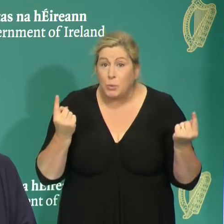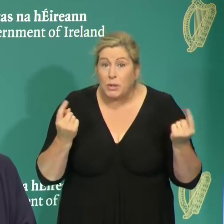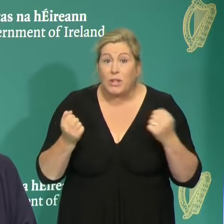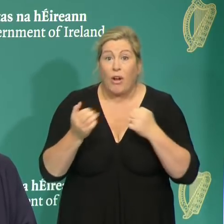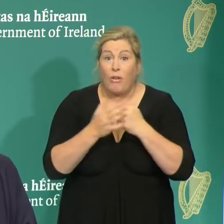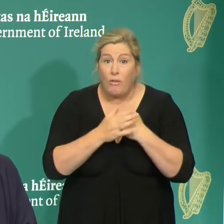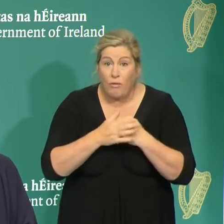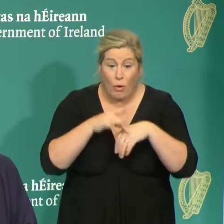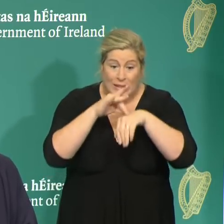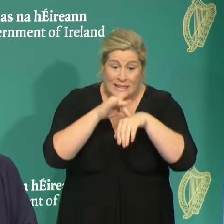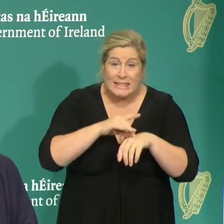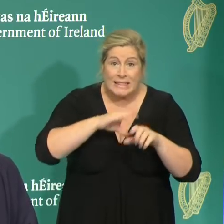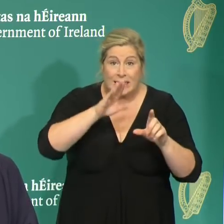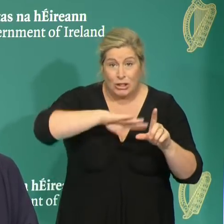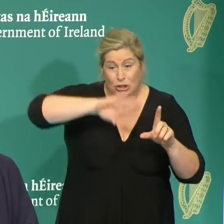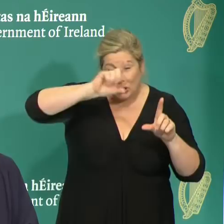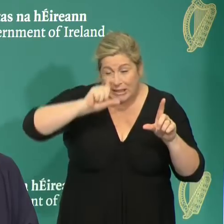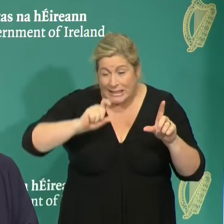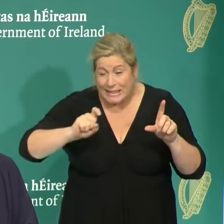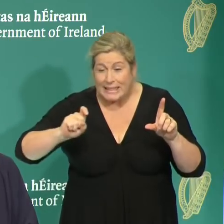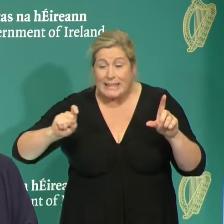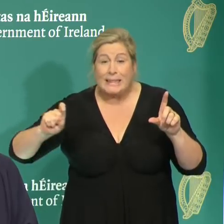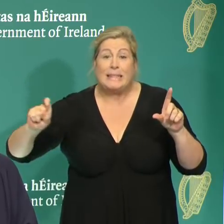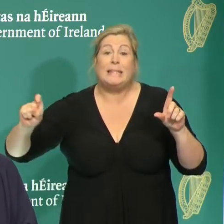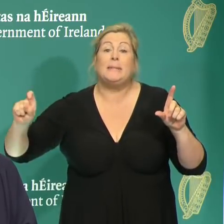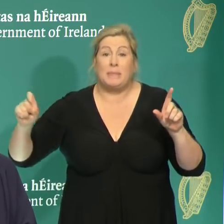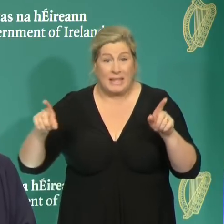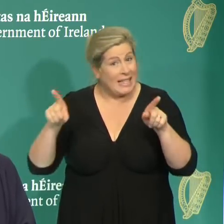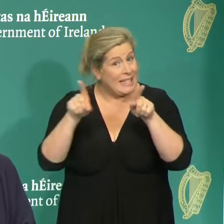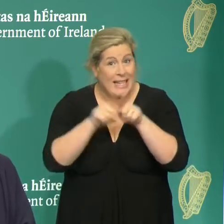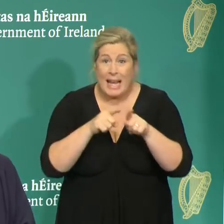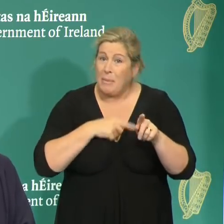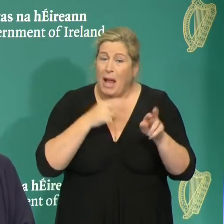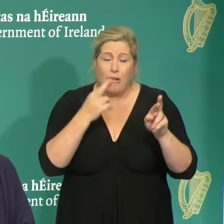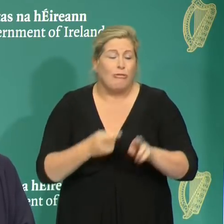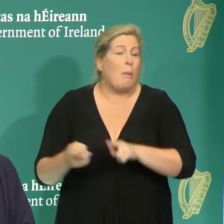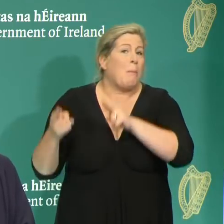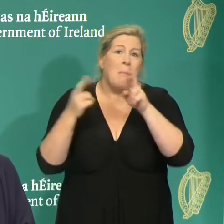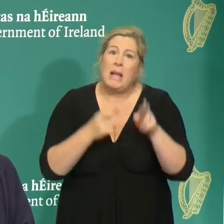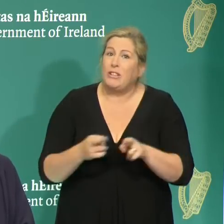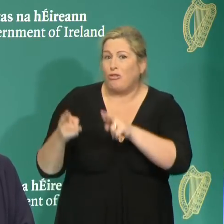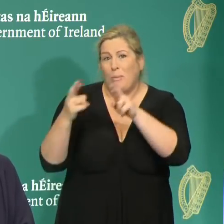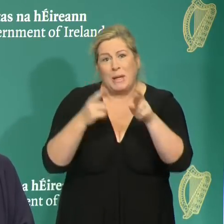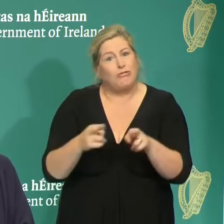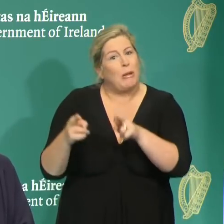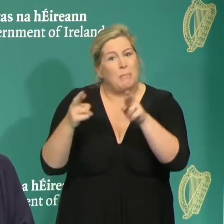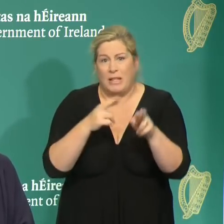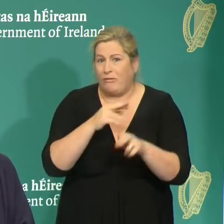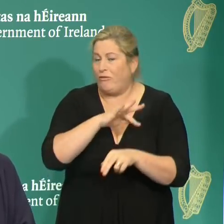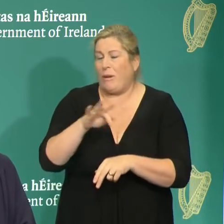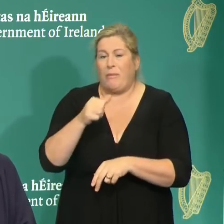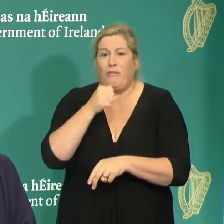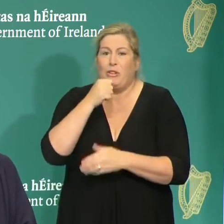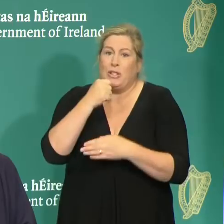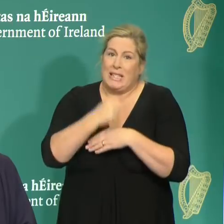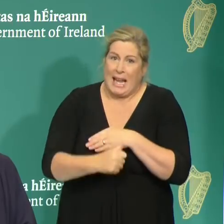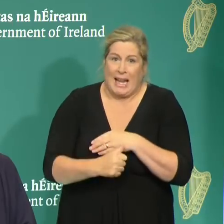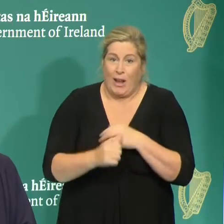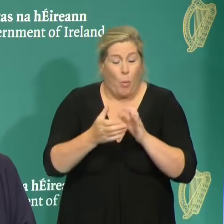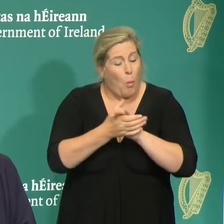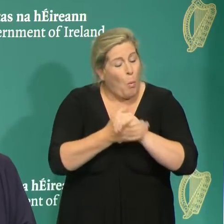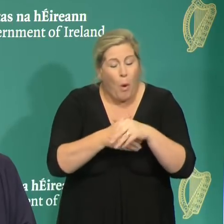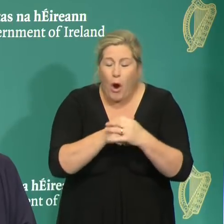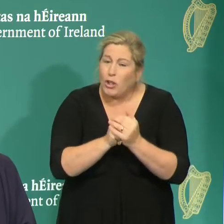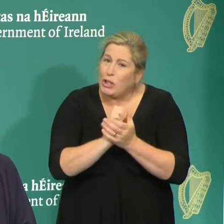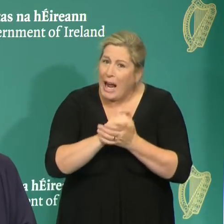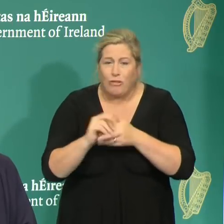virus and help us get back on track remain the things I've been saying from the first day. Wash your hands